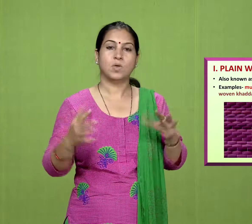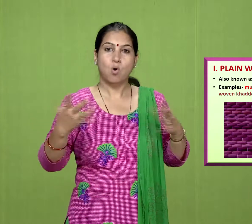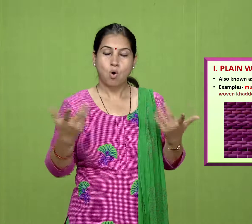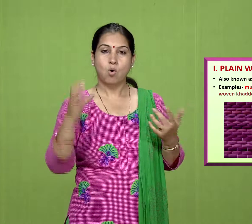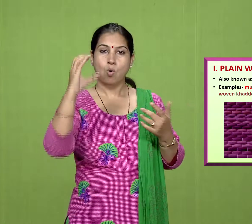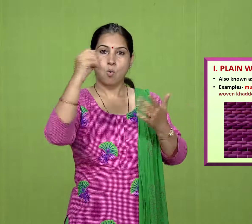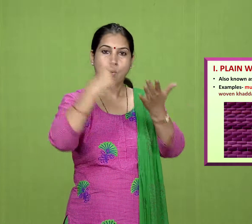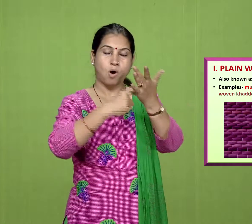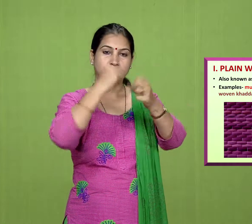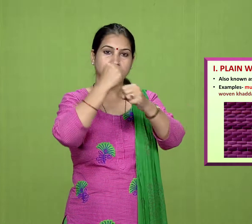organdy,